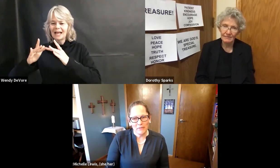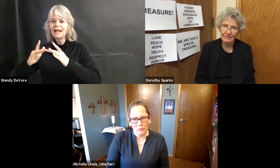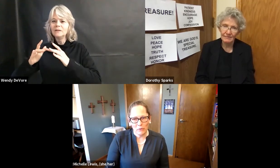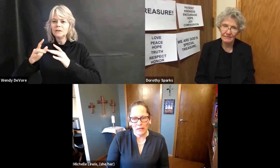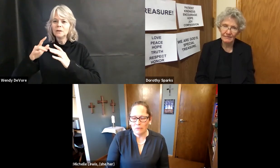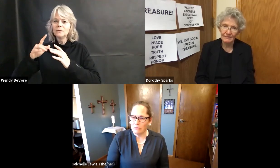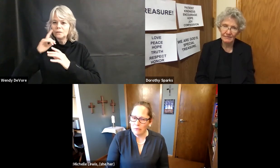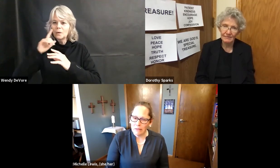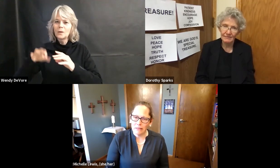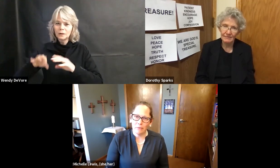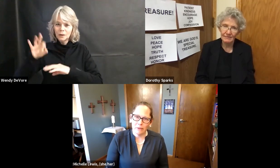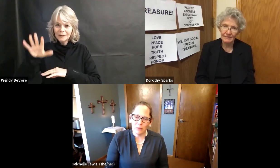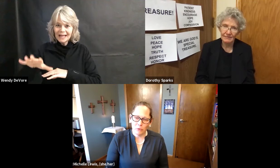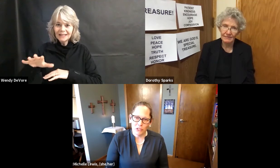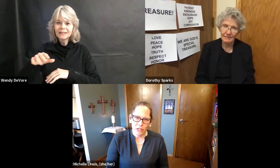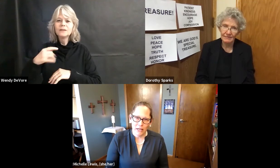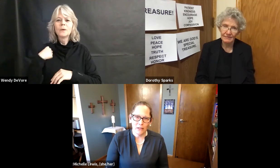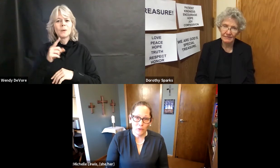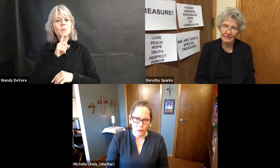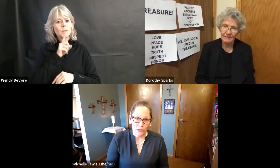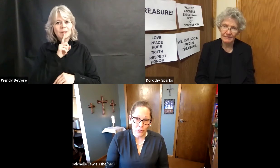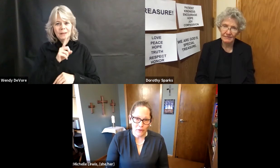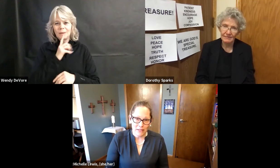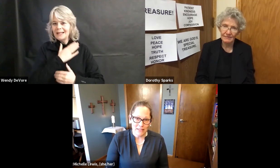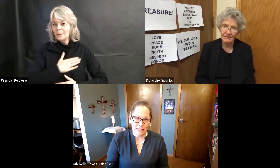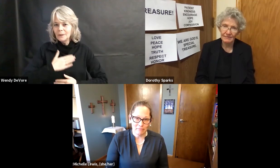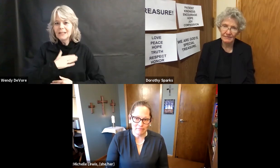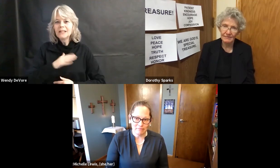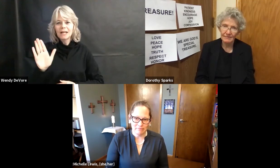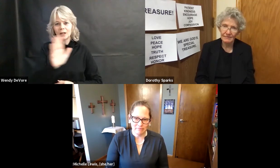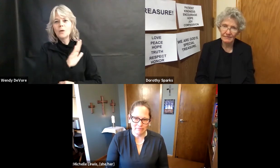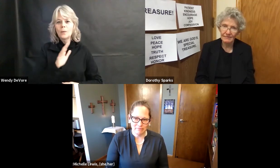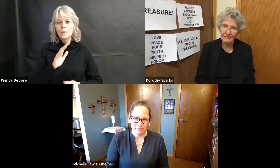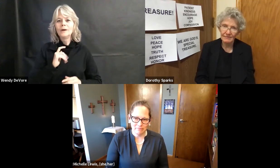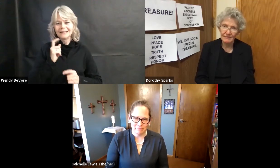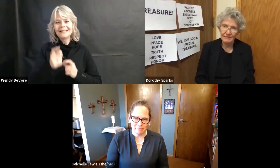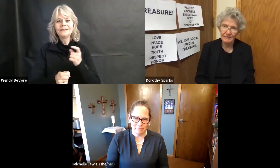Life, we really, really appreciate your generosity.